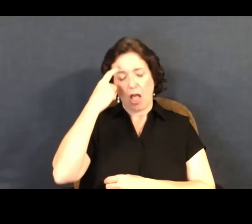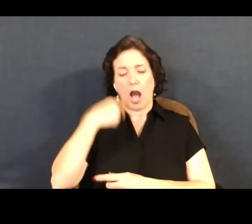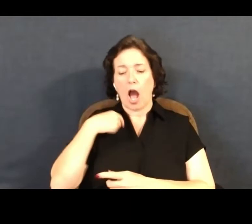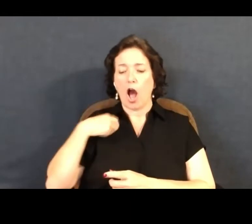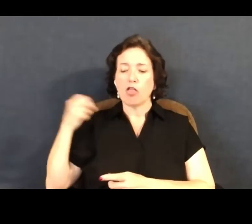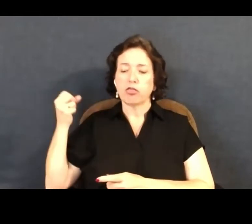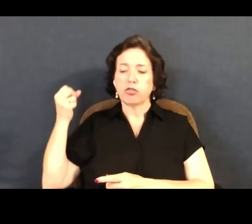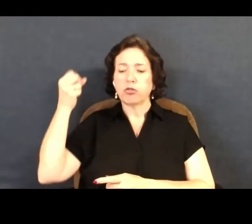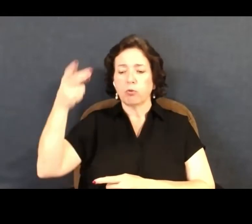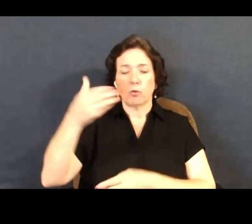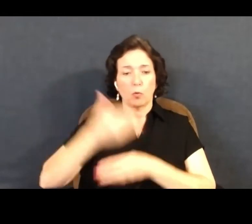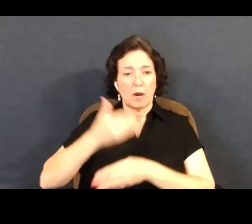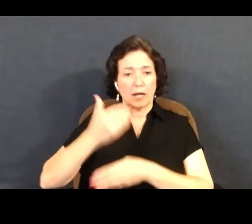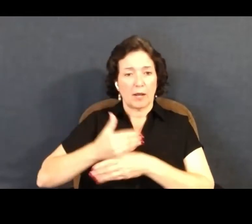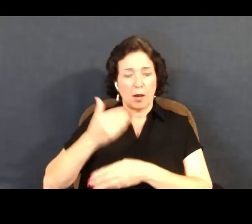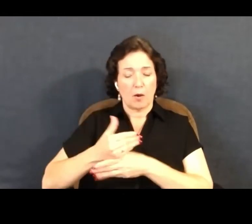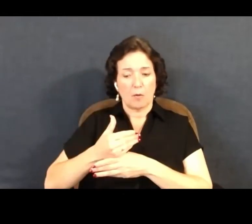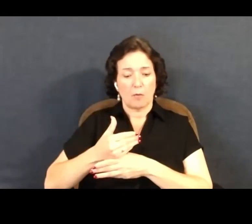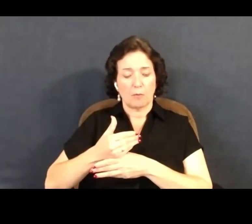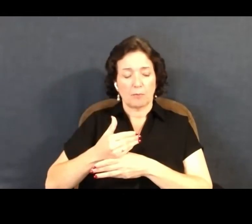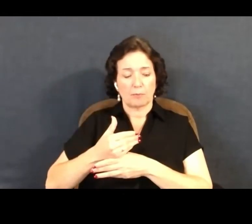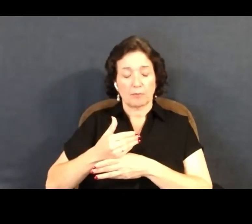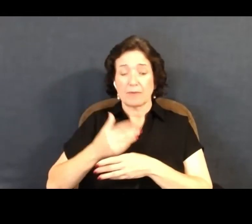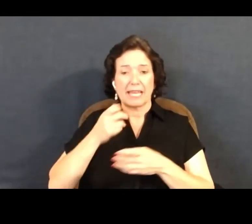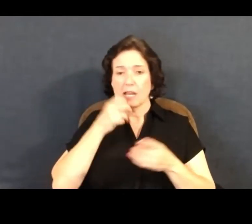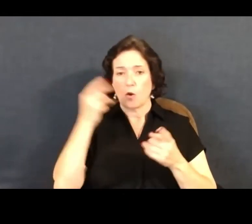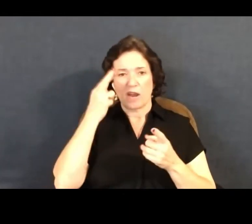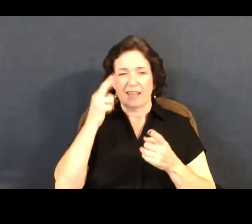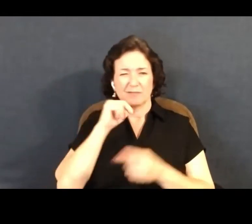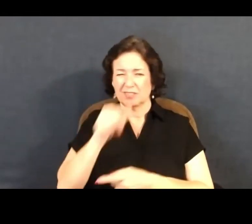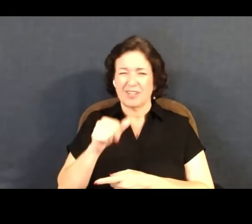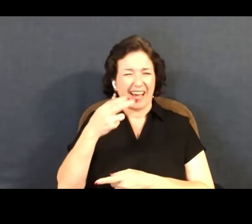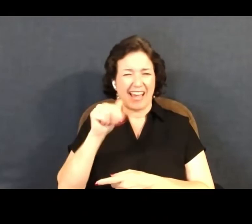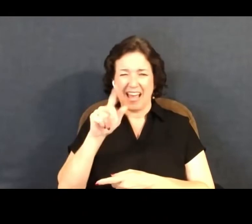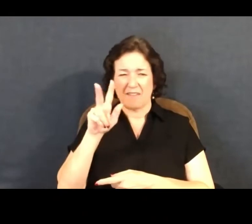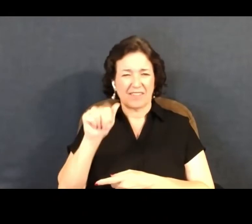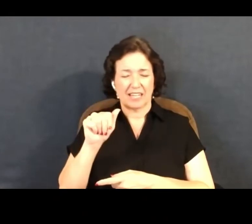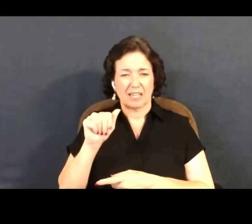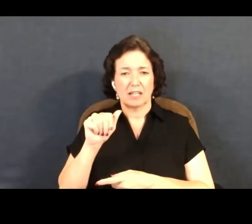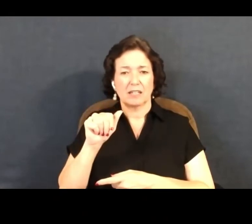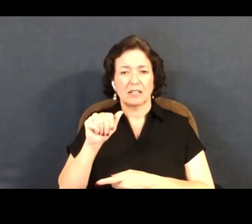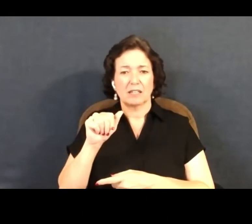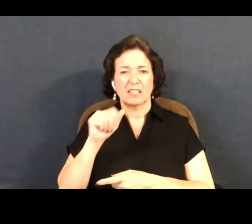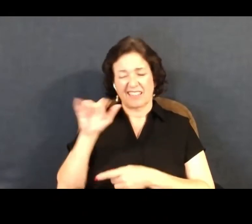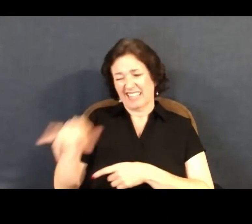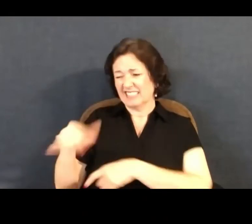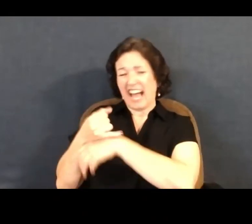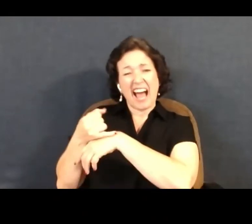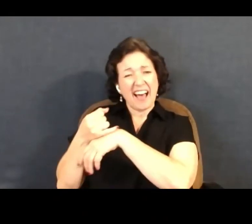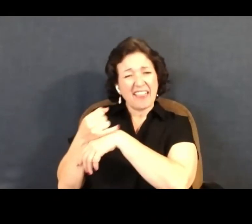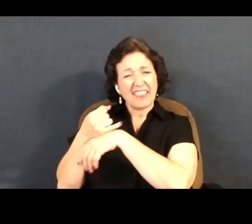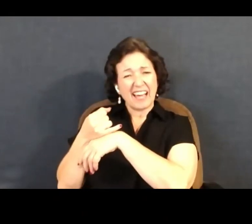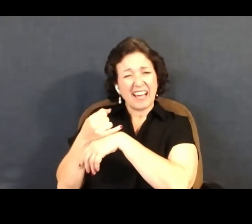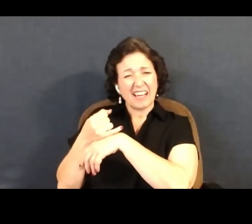out of a window. What he didn't realise is it wasn't halva at all. This was an island. We were